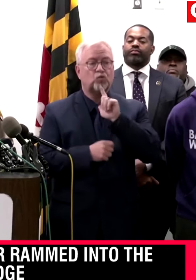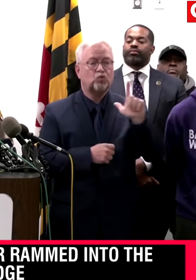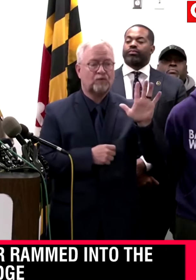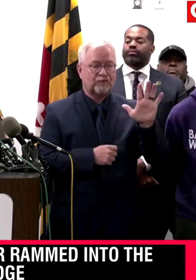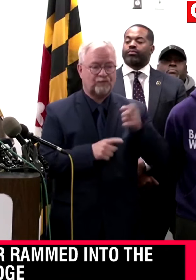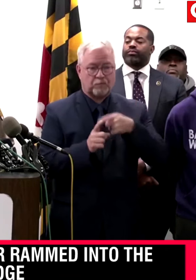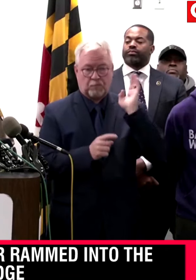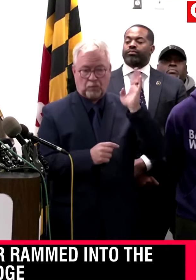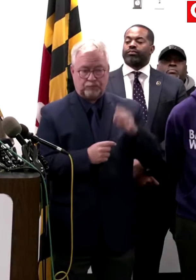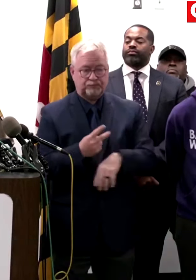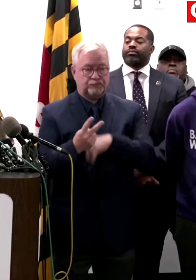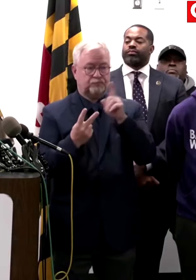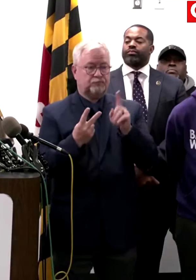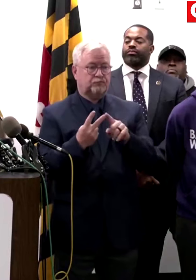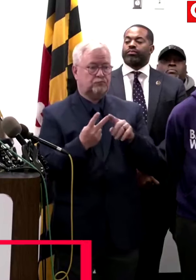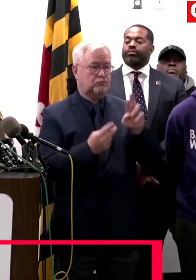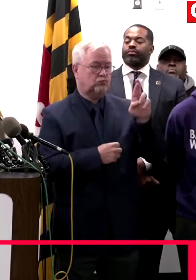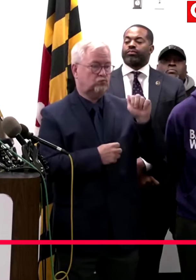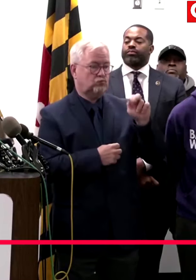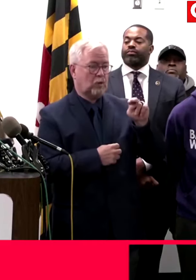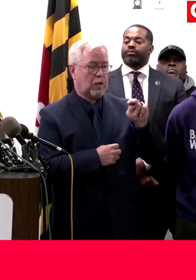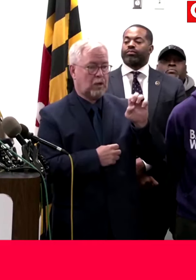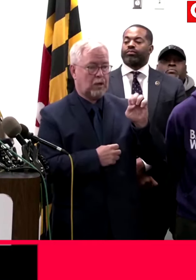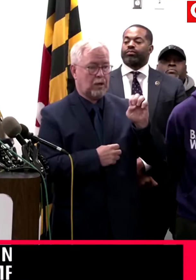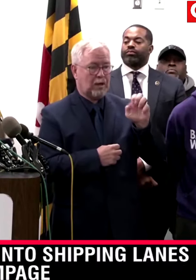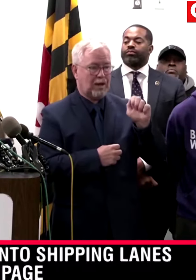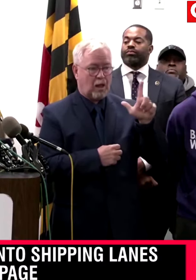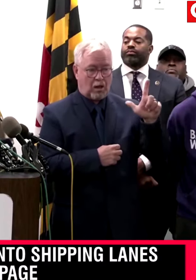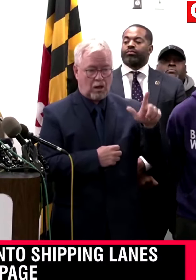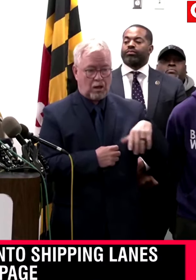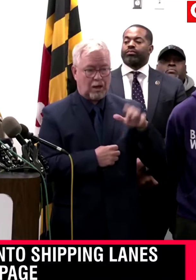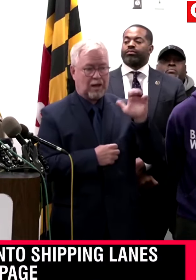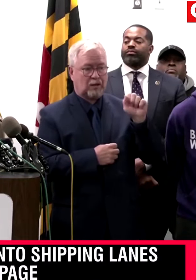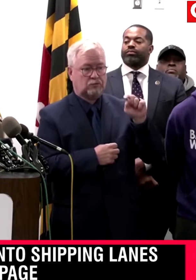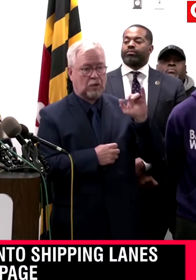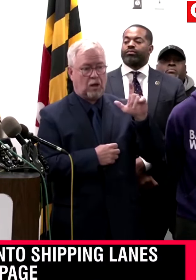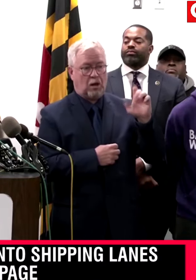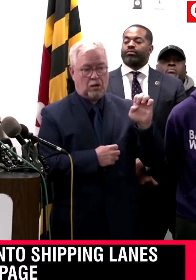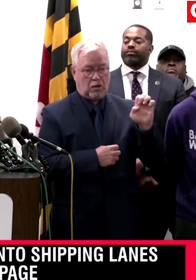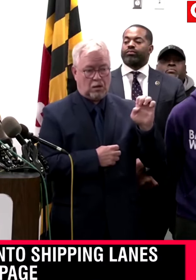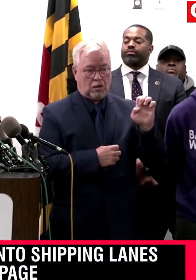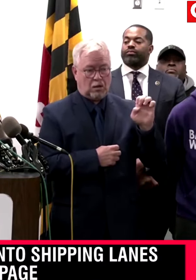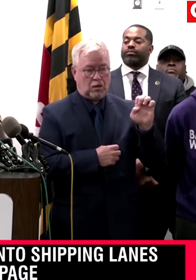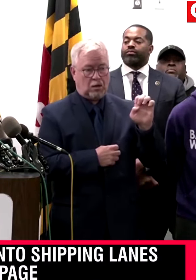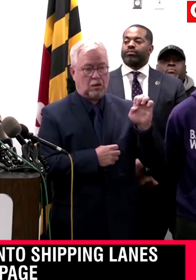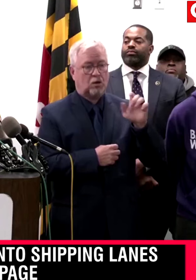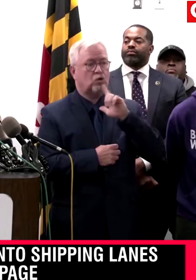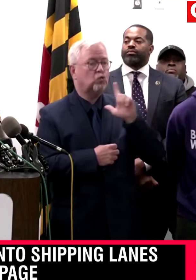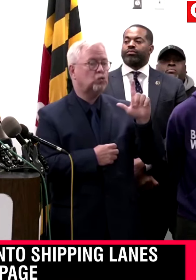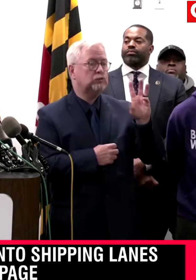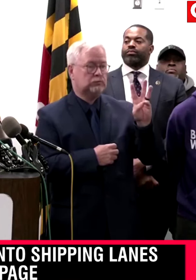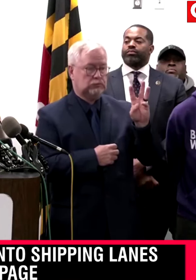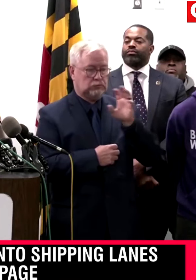Doran ranal Castillo Caba 26 years old of dond do